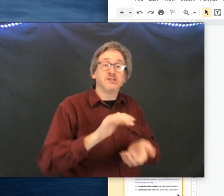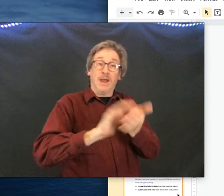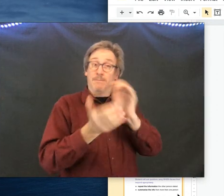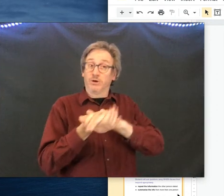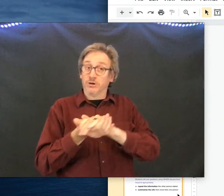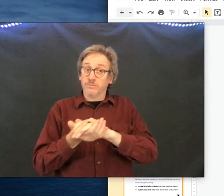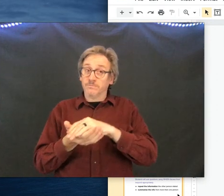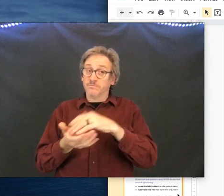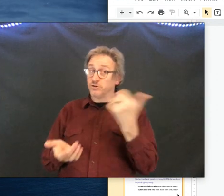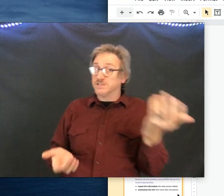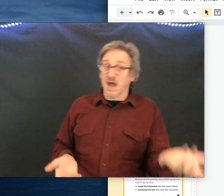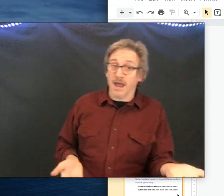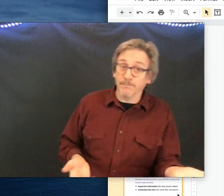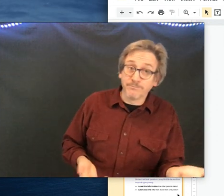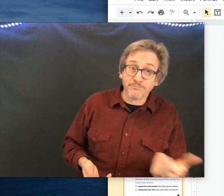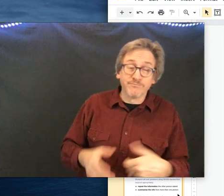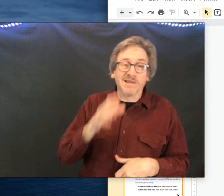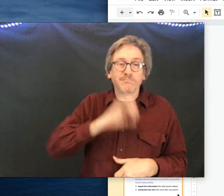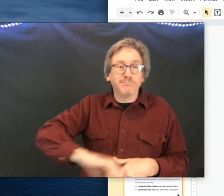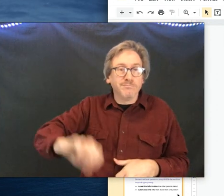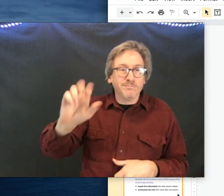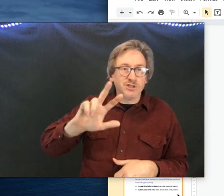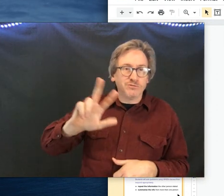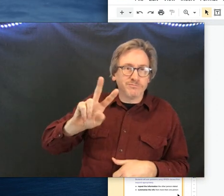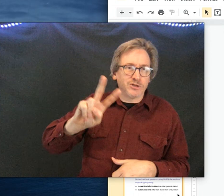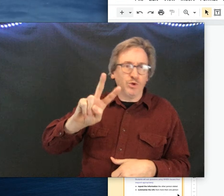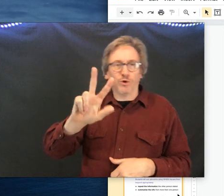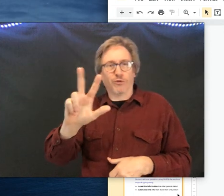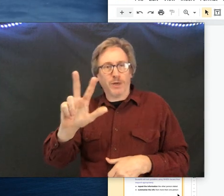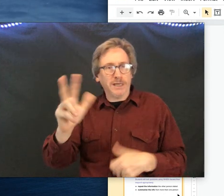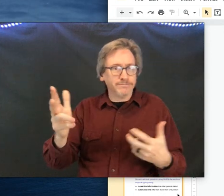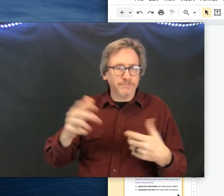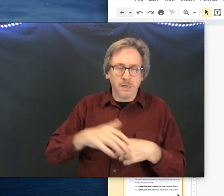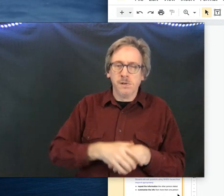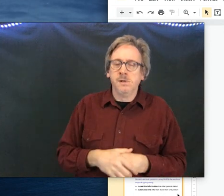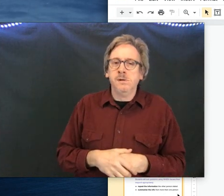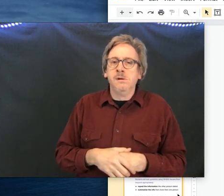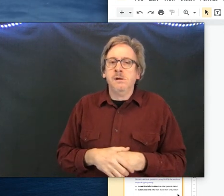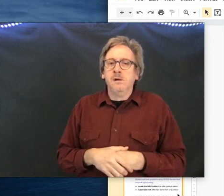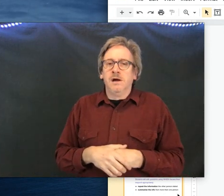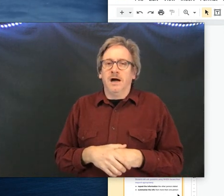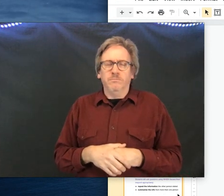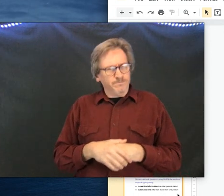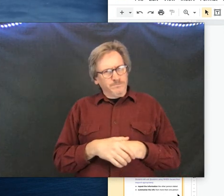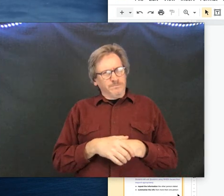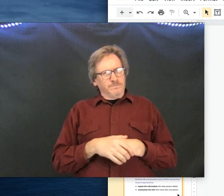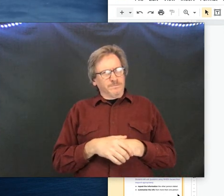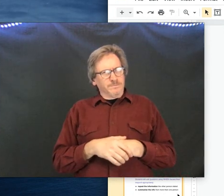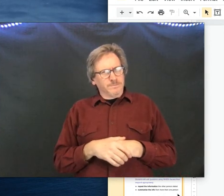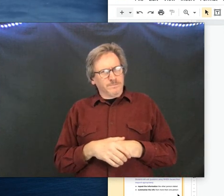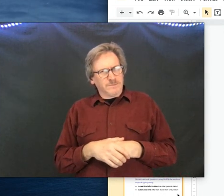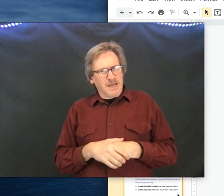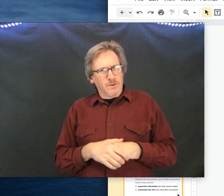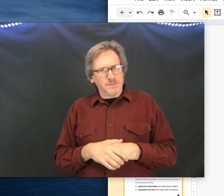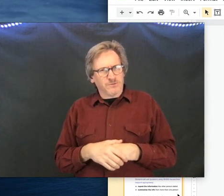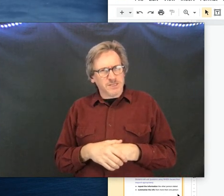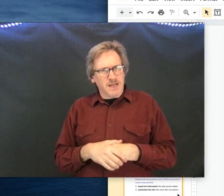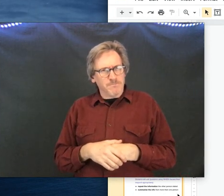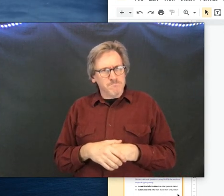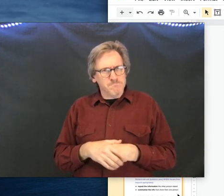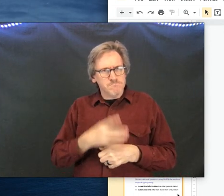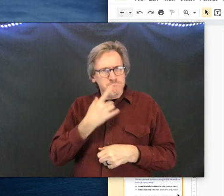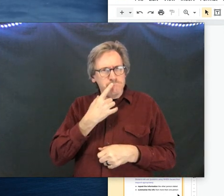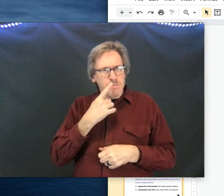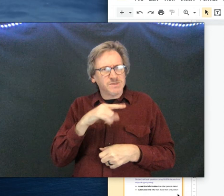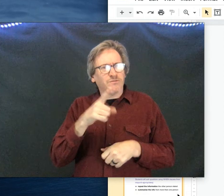right? So hamburger, first time, 2 or 3. God, when was the first